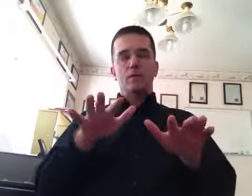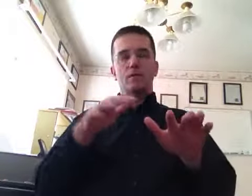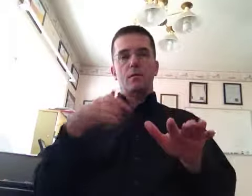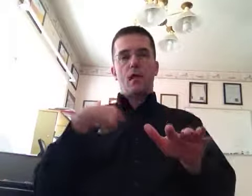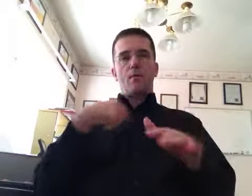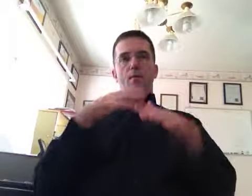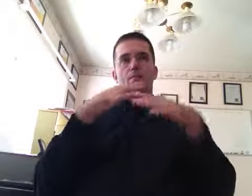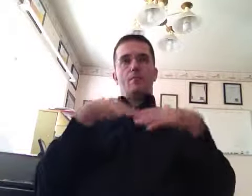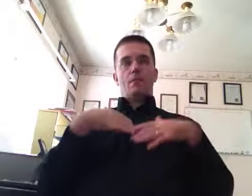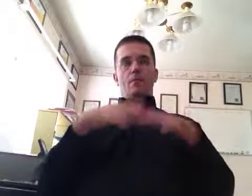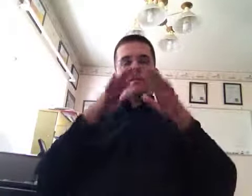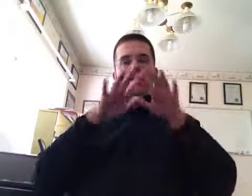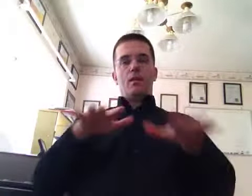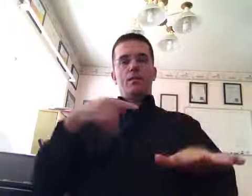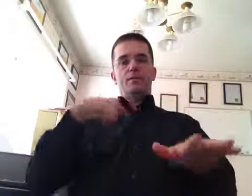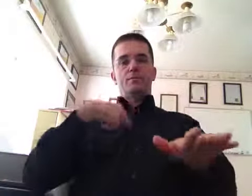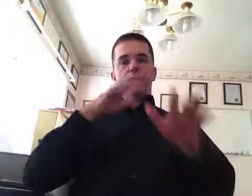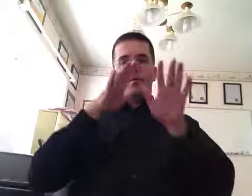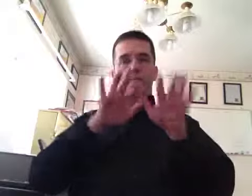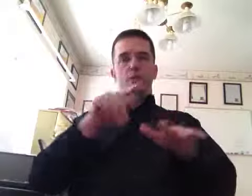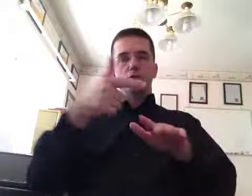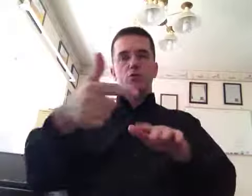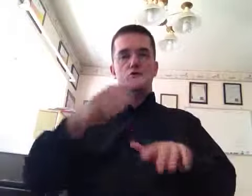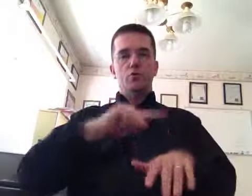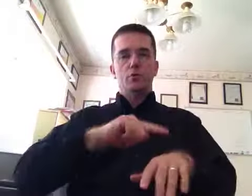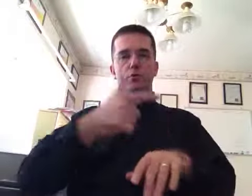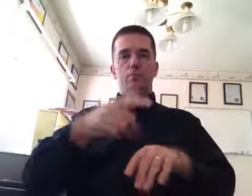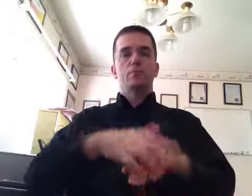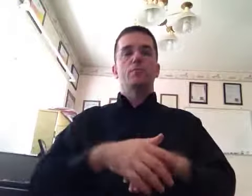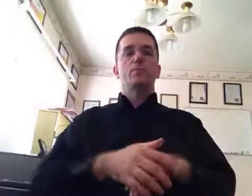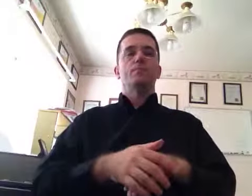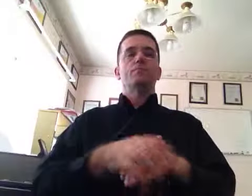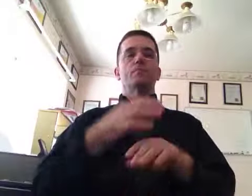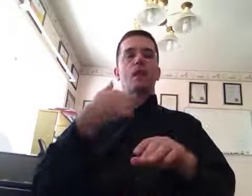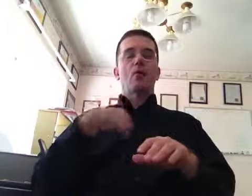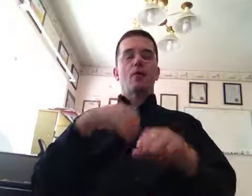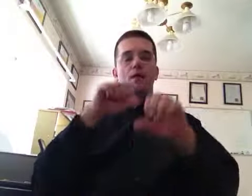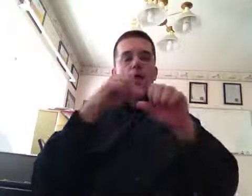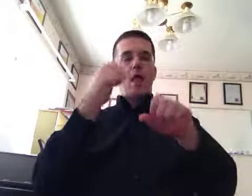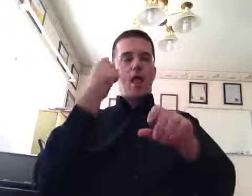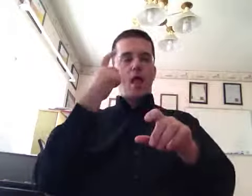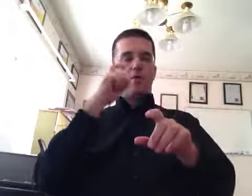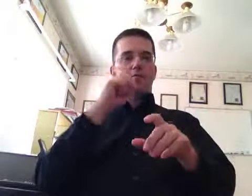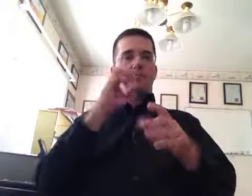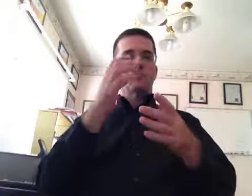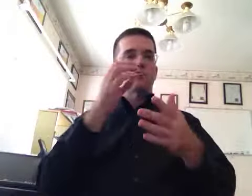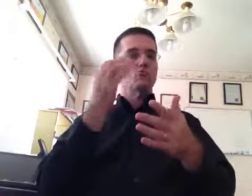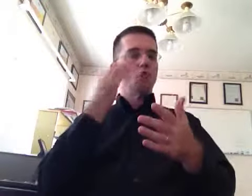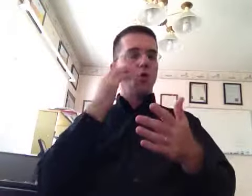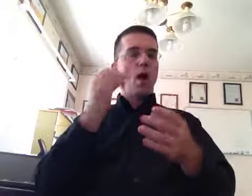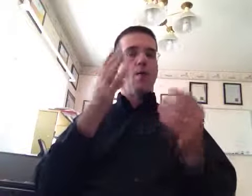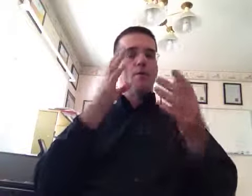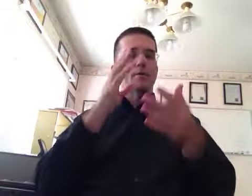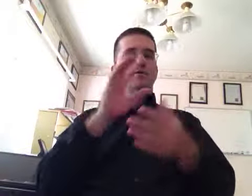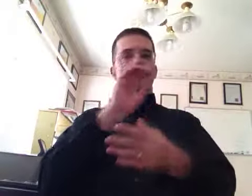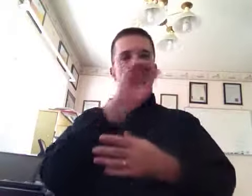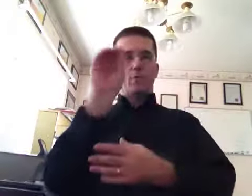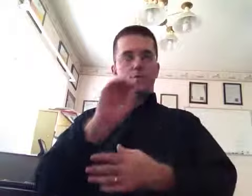I've been blessed. So. But I really, I would have a systematic amount that you give, tithe maybe plus a little